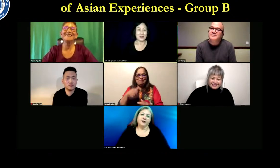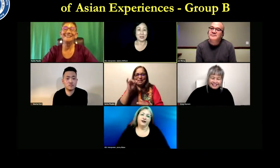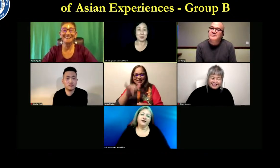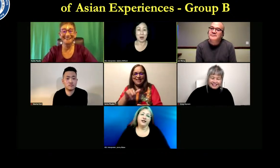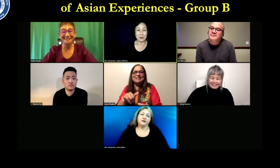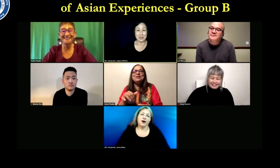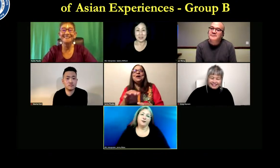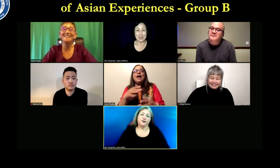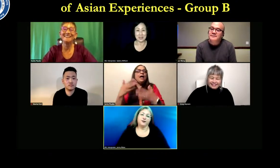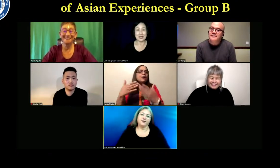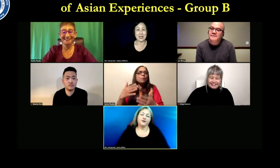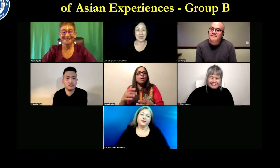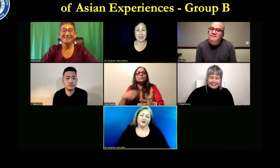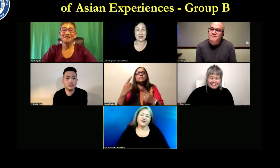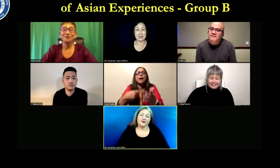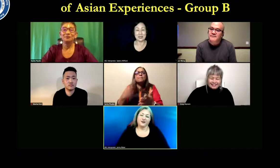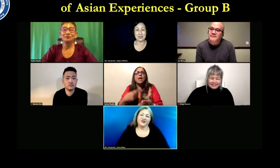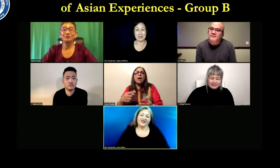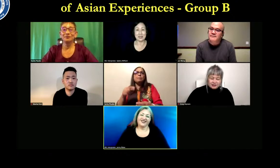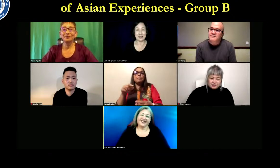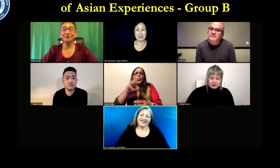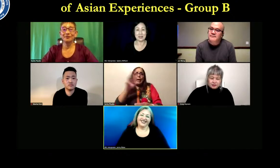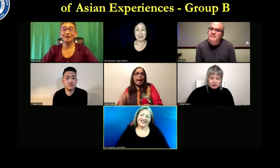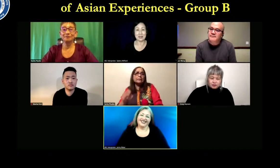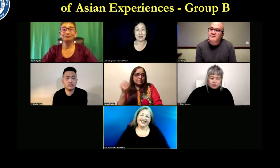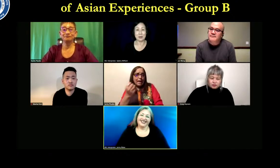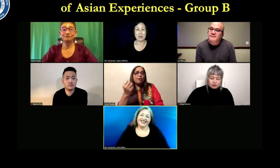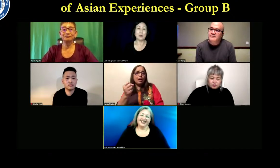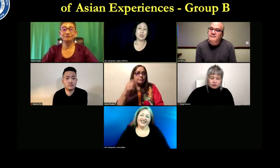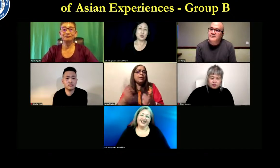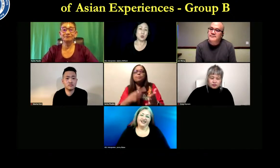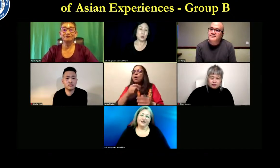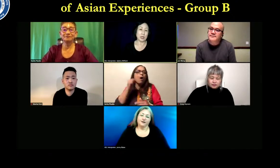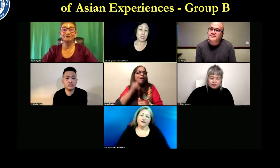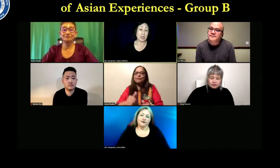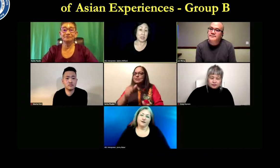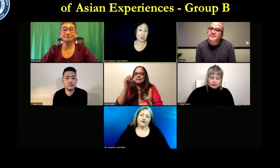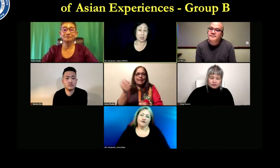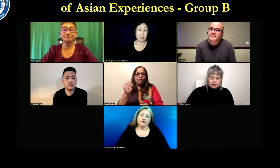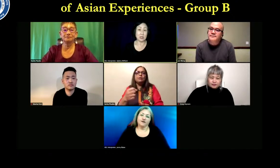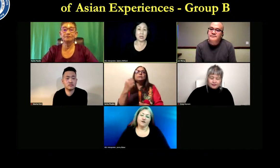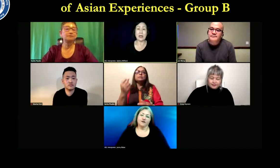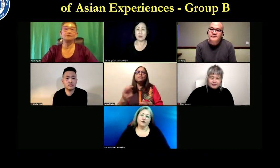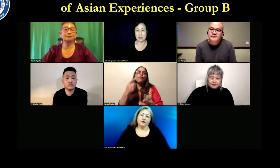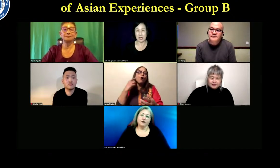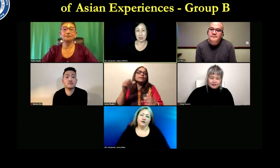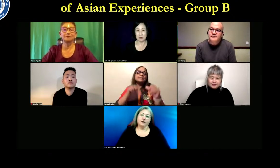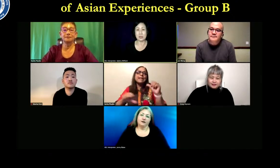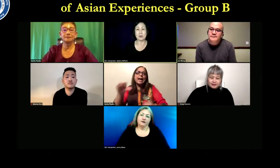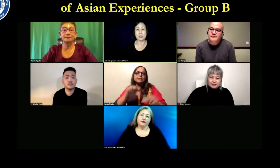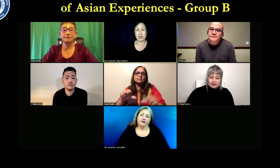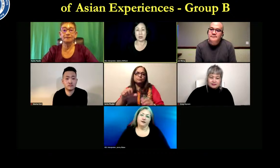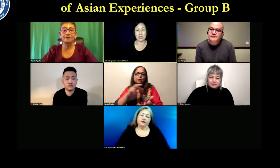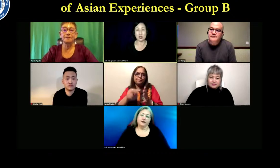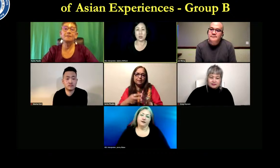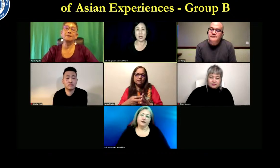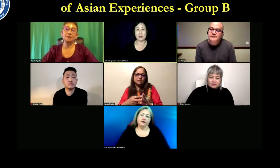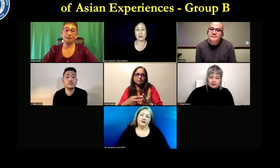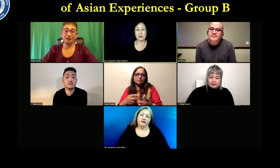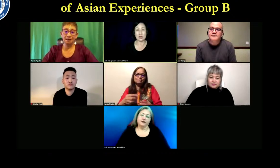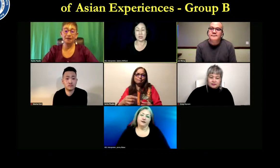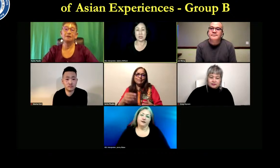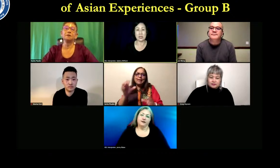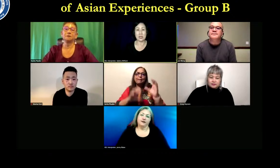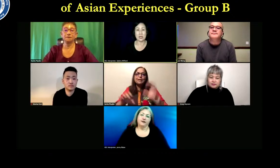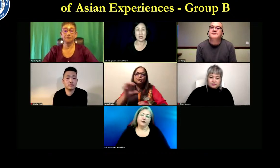actually Kavita's mom teaching us. Yeah. But anyway, during the weekend, like Saturdays, not every Saturday, but some Saturdays, you'd